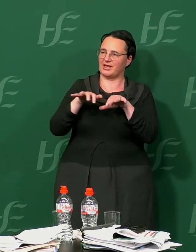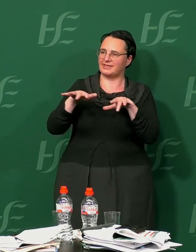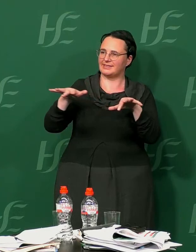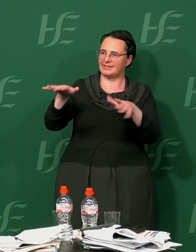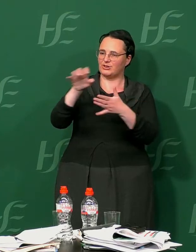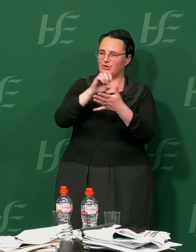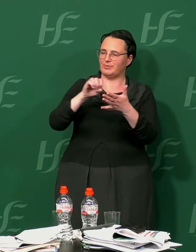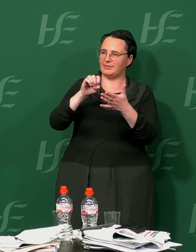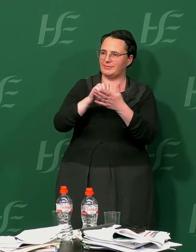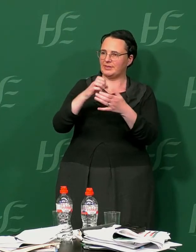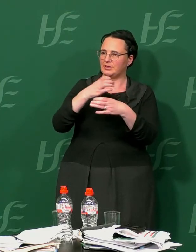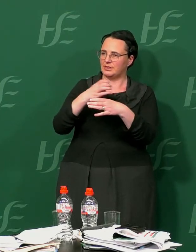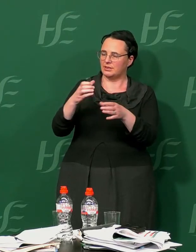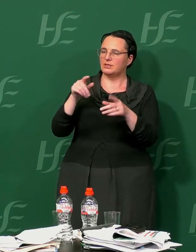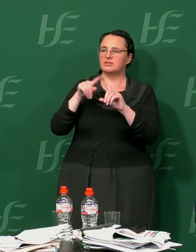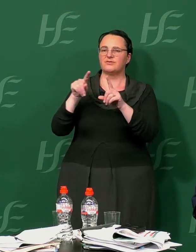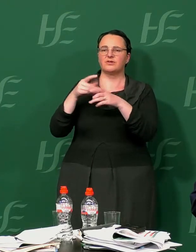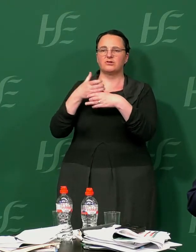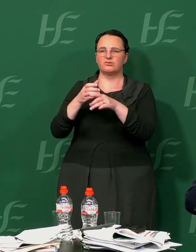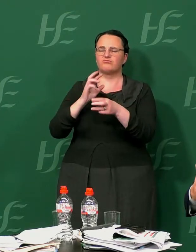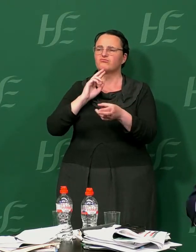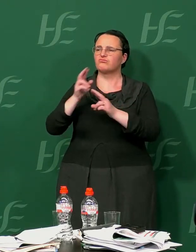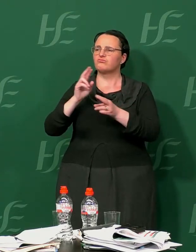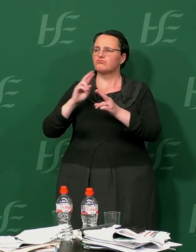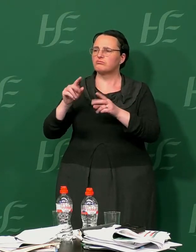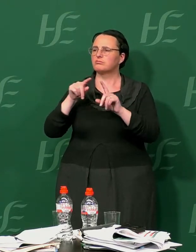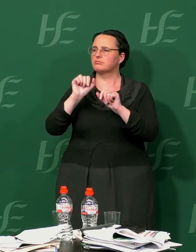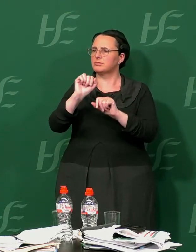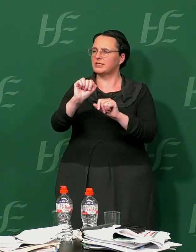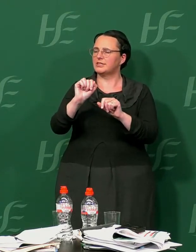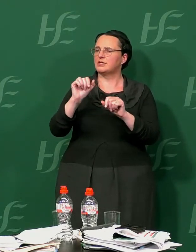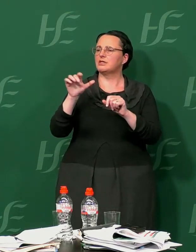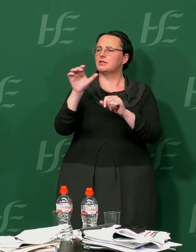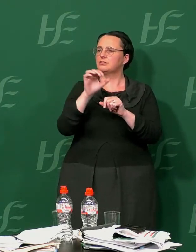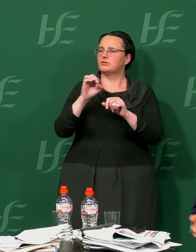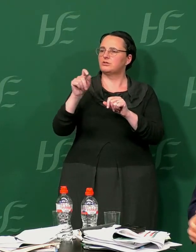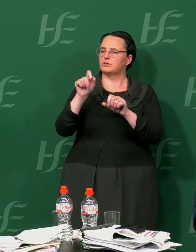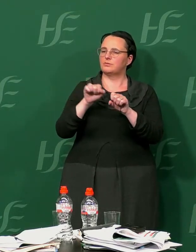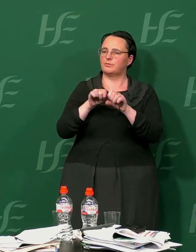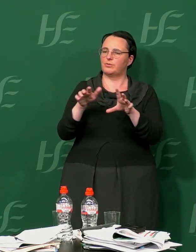countries have reacted in a variety of ways with varying degrees of stringent public health measures.